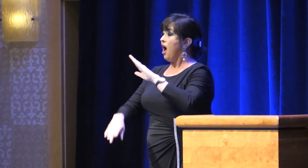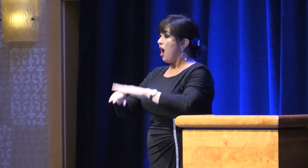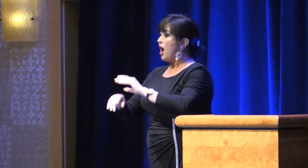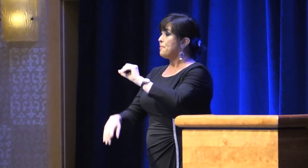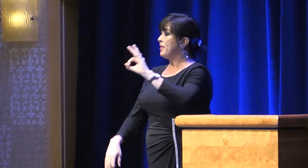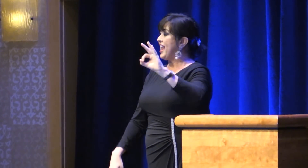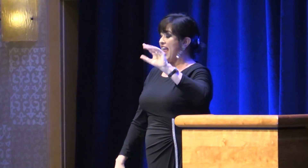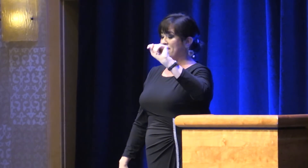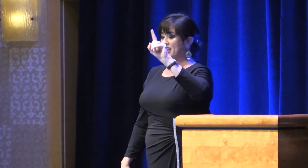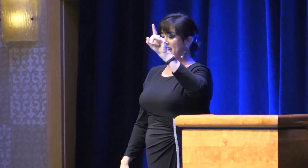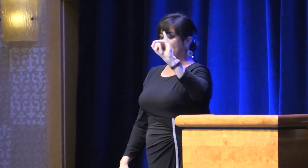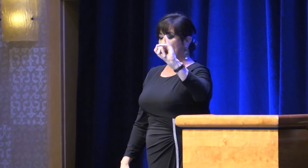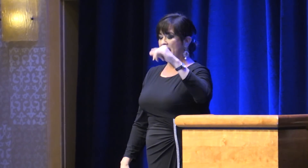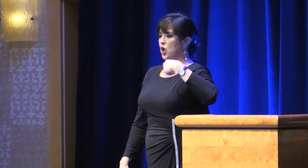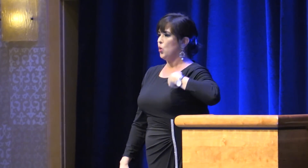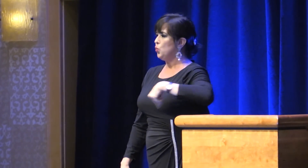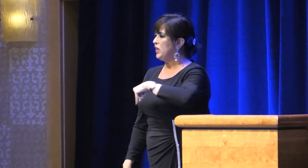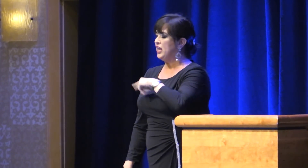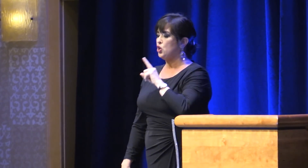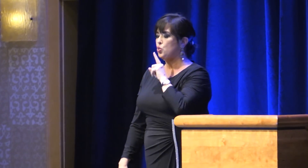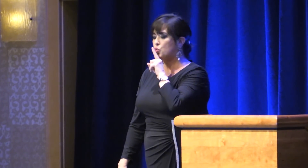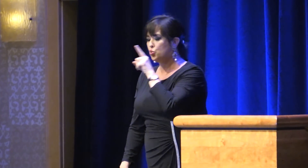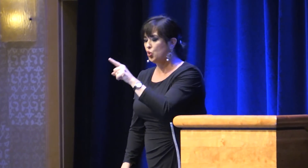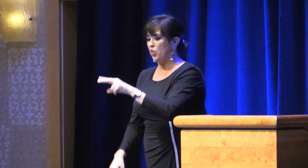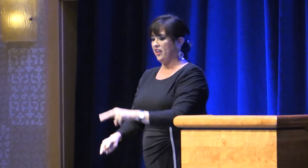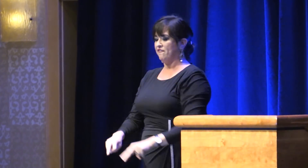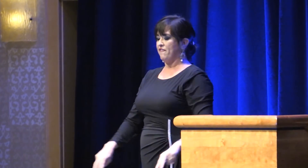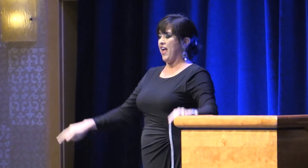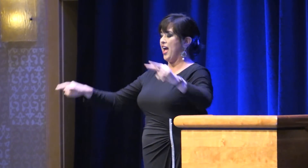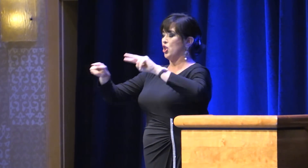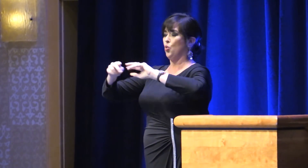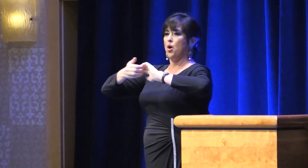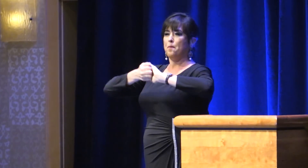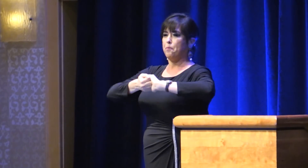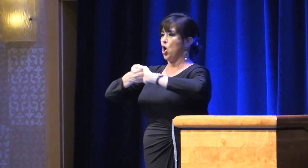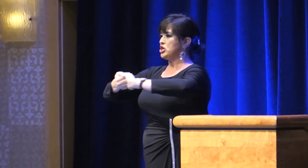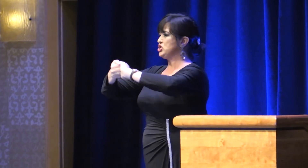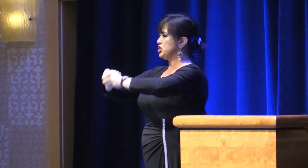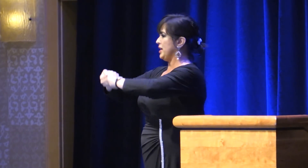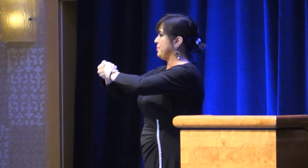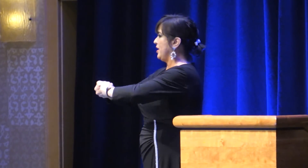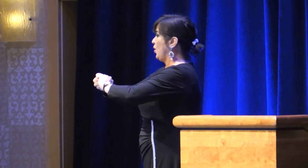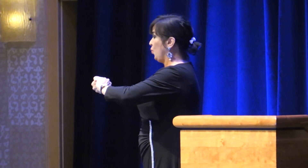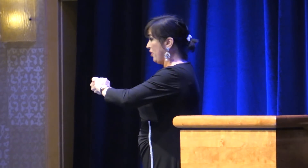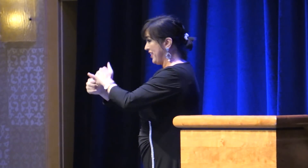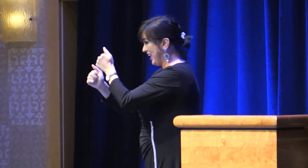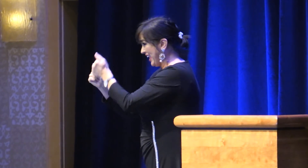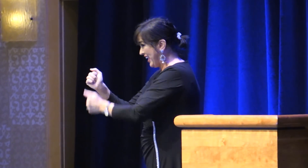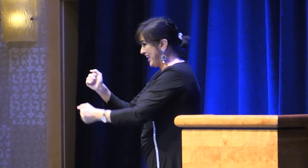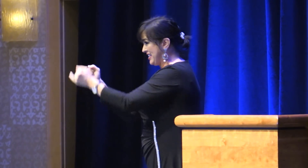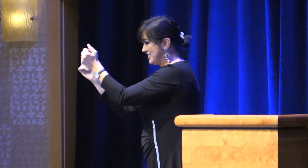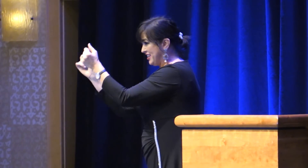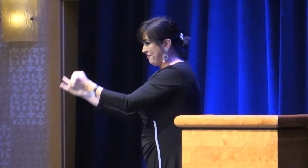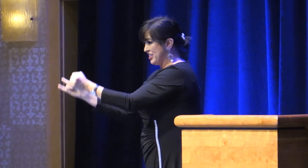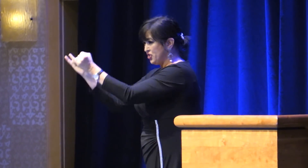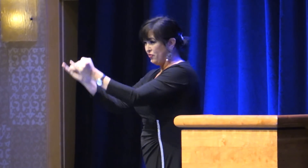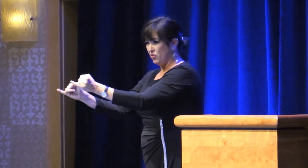deaf and hard of hearing. On behalf of TDI, we truly value its partnerships with each and